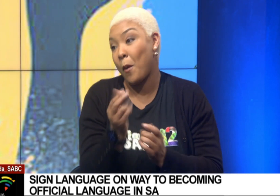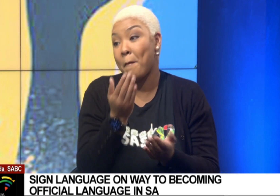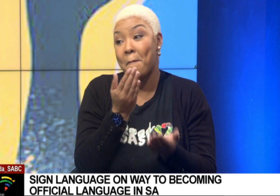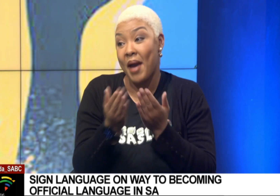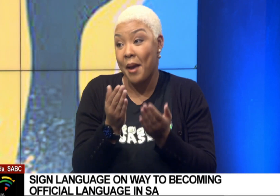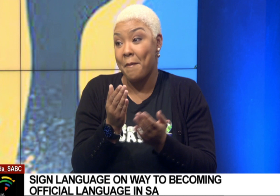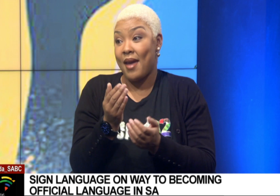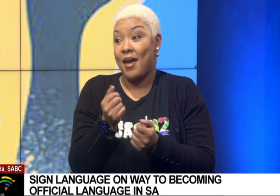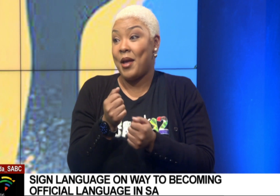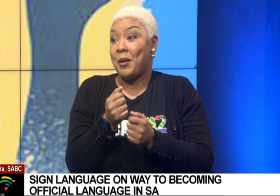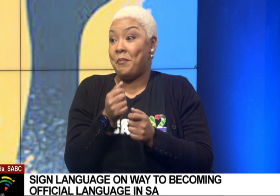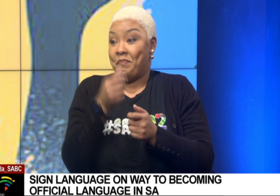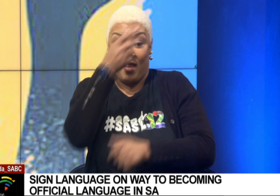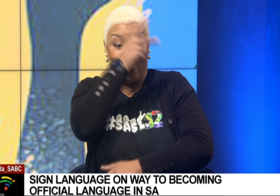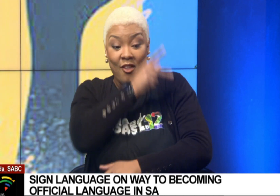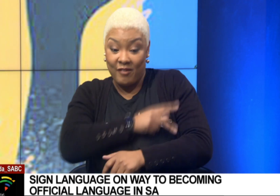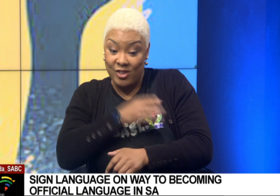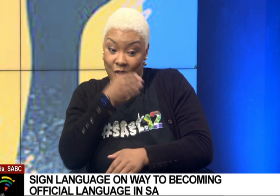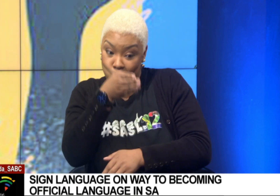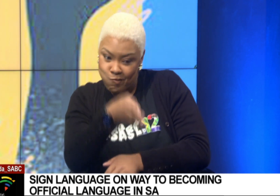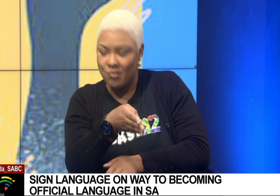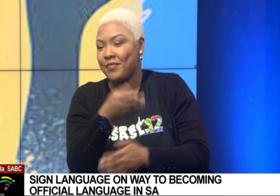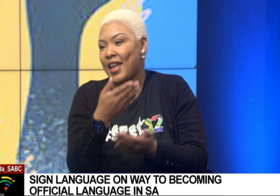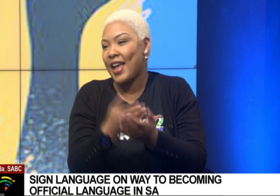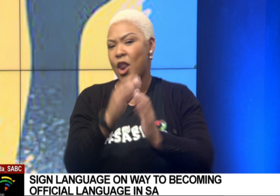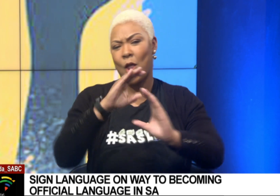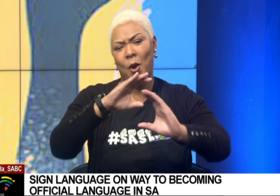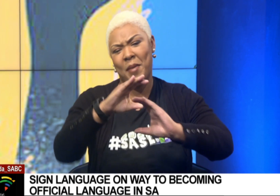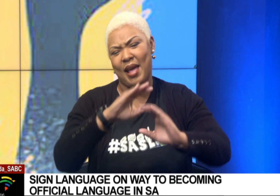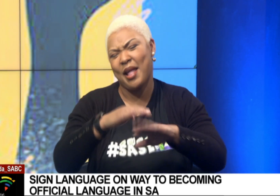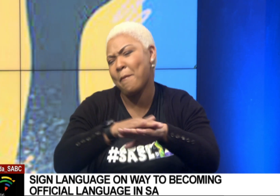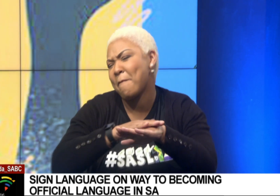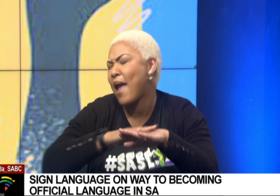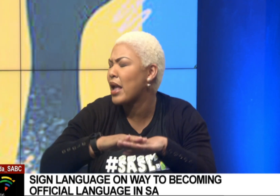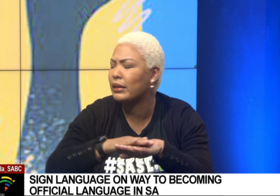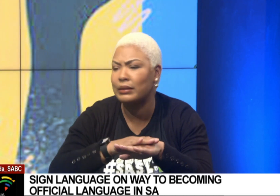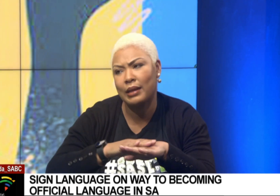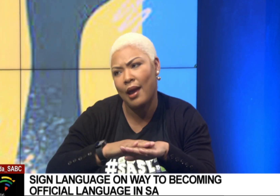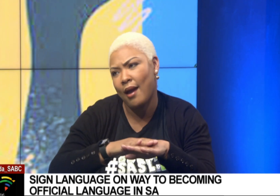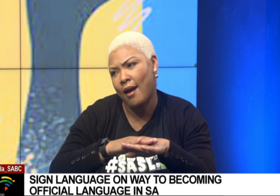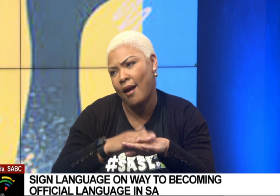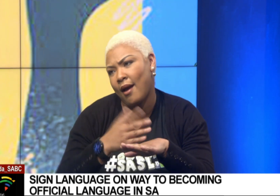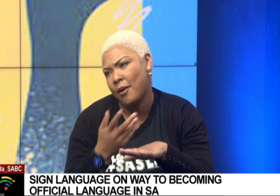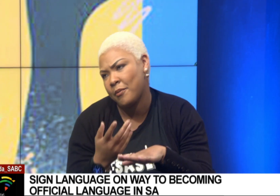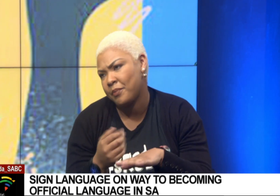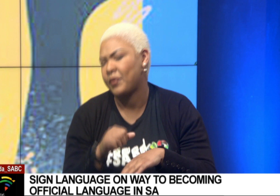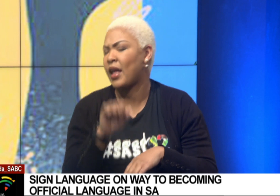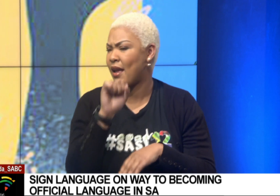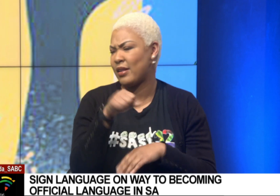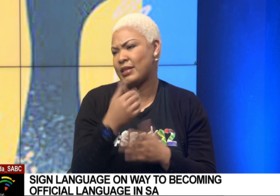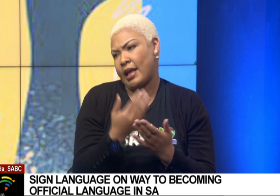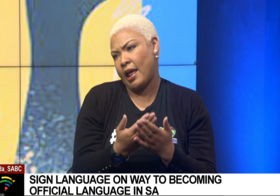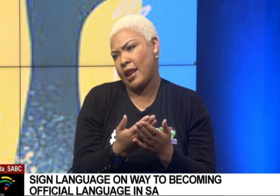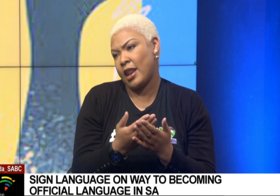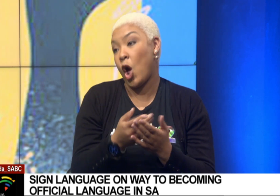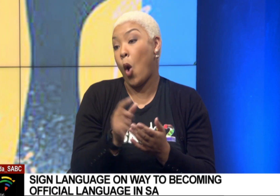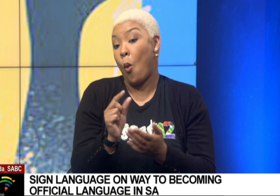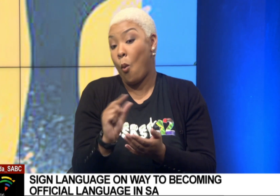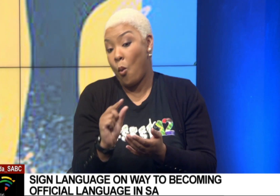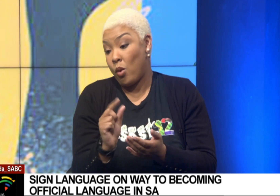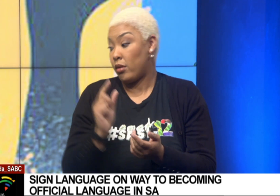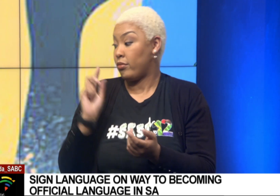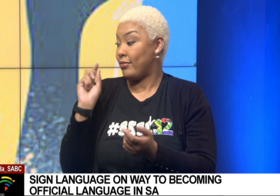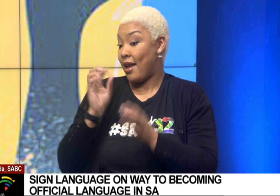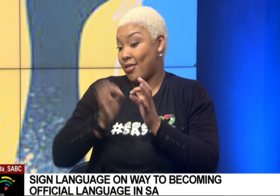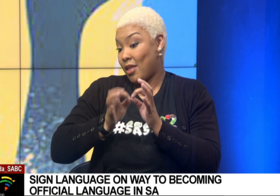to come, because maybe, for example, if I'm there and the doctor or whoever, the healthcare services